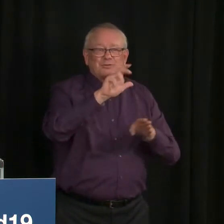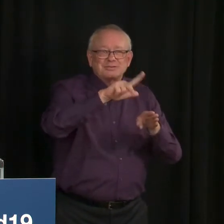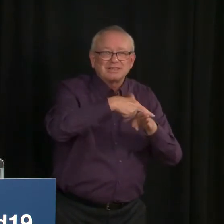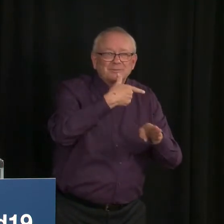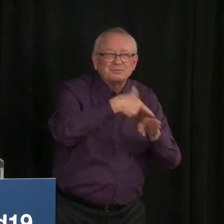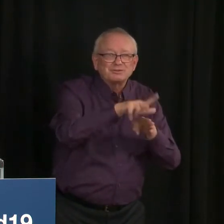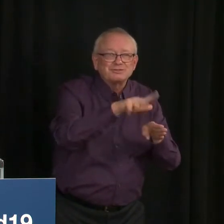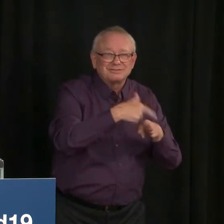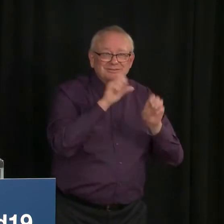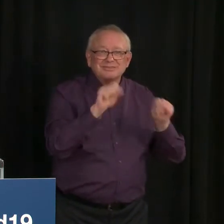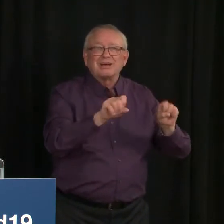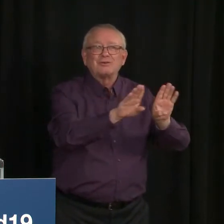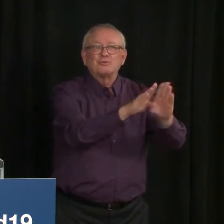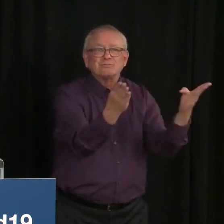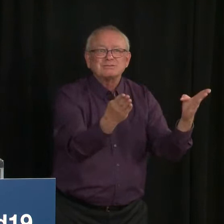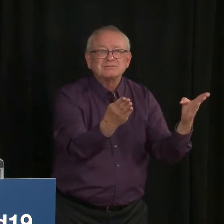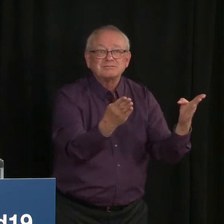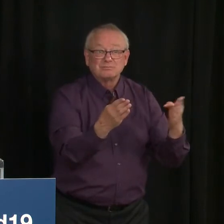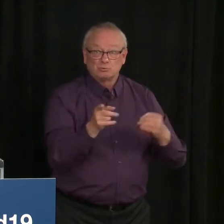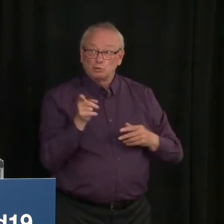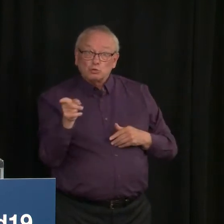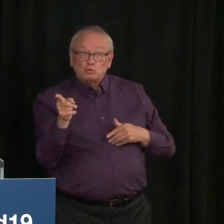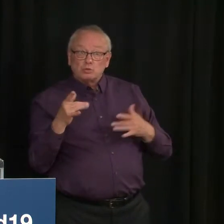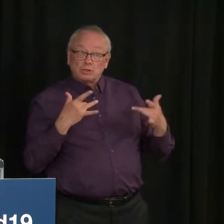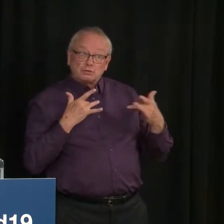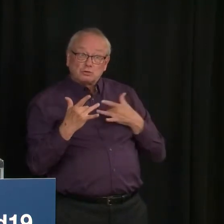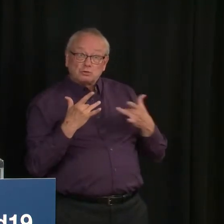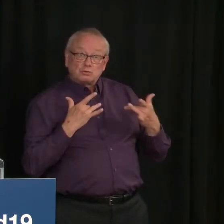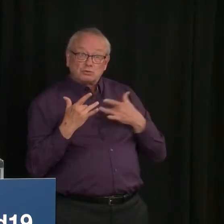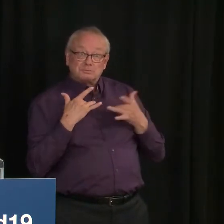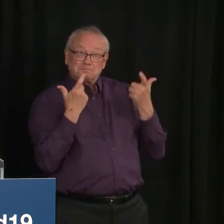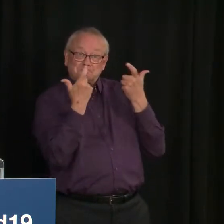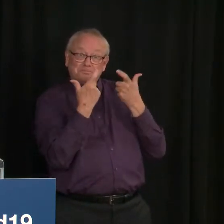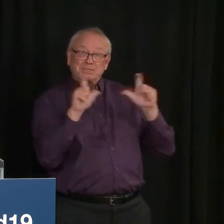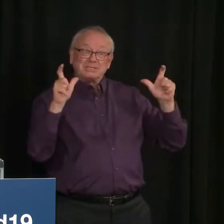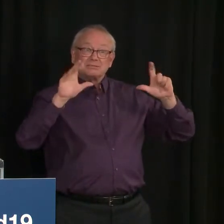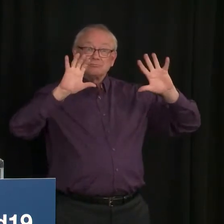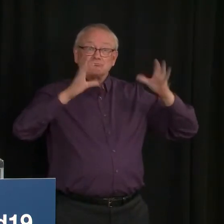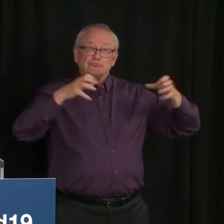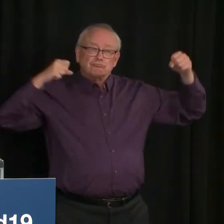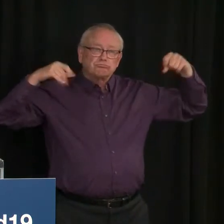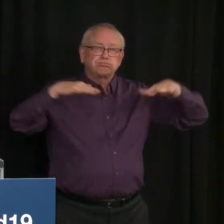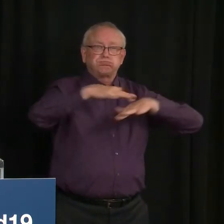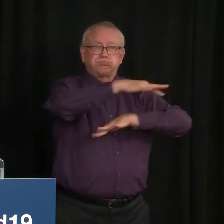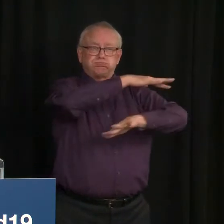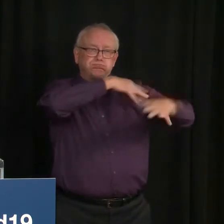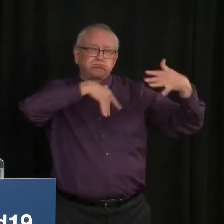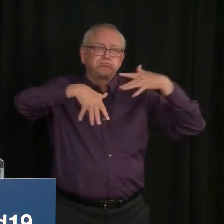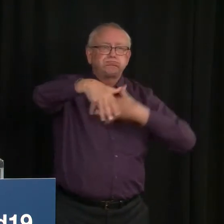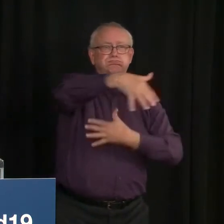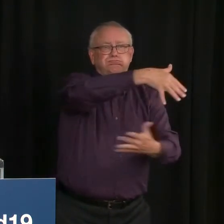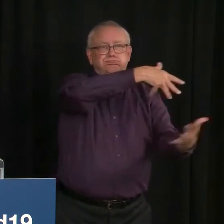the Stampede in particular, in fueling cases that can force additional restrictions in the fall?